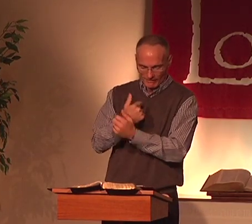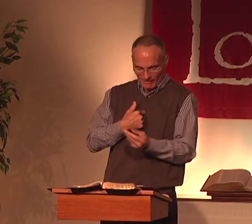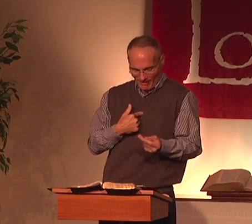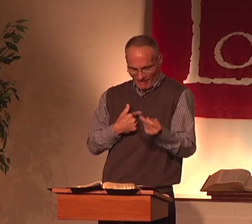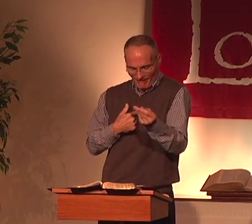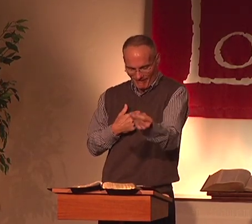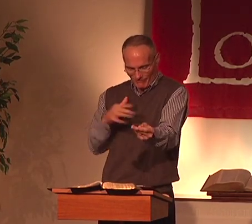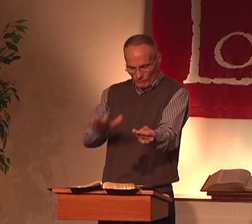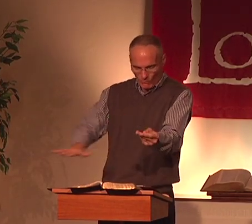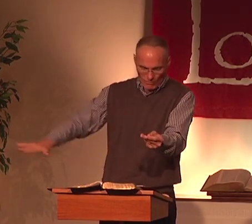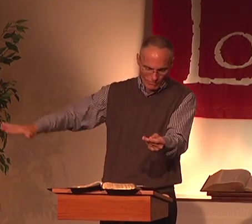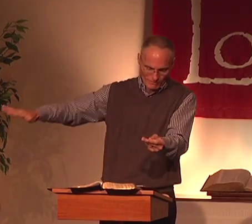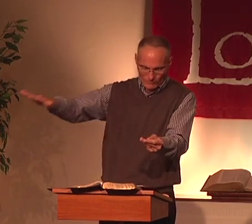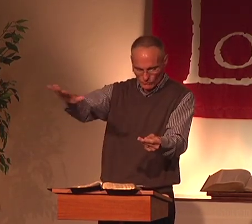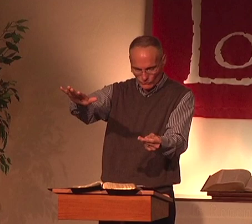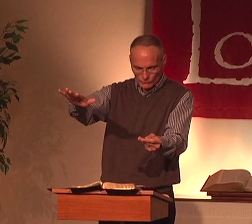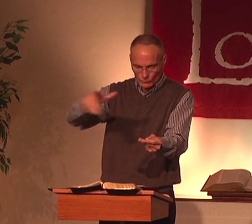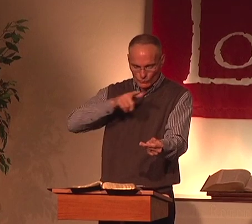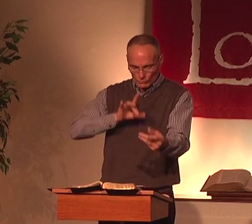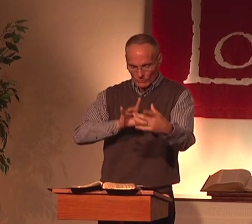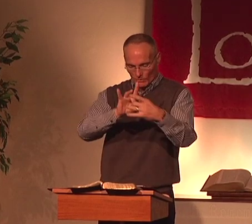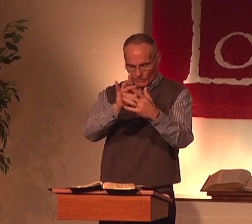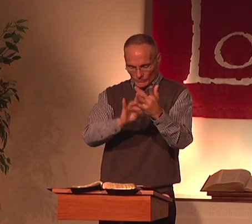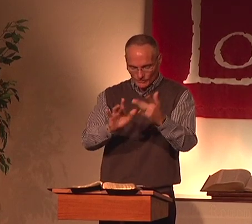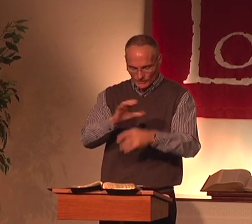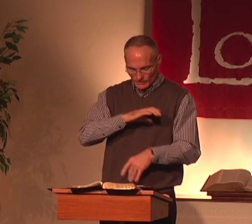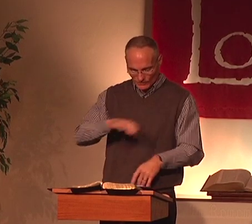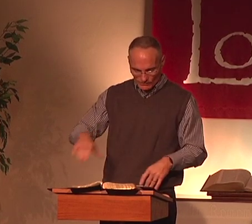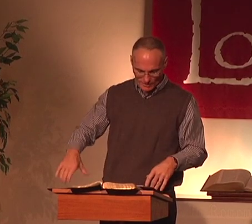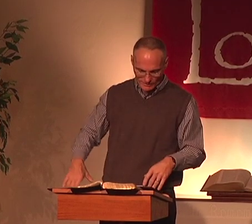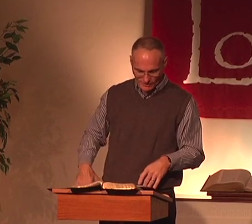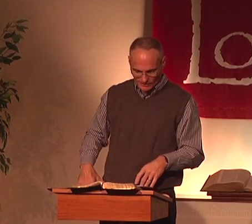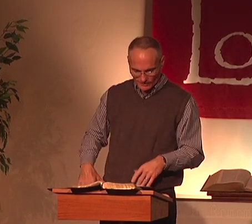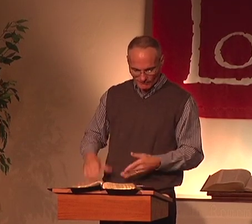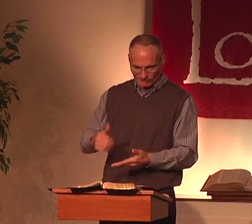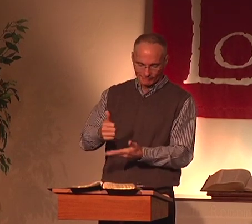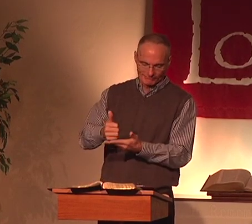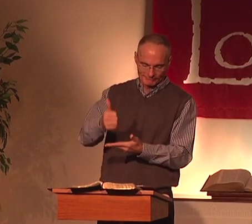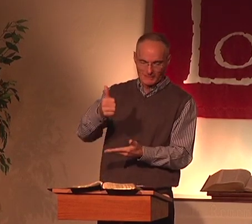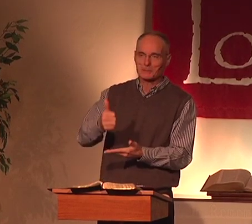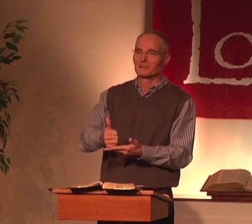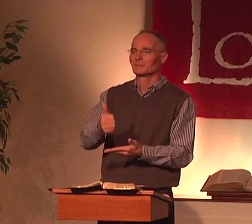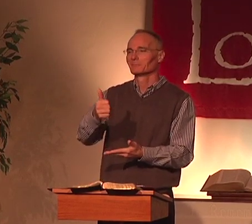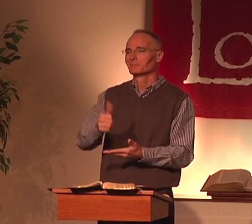I give My love To all Of you Who belong To Christ Jesus Amen